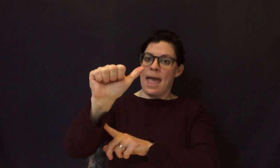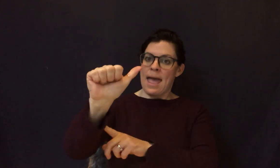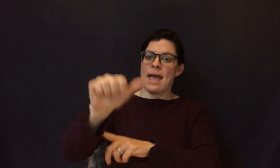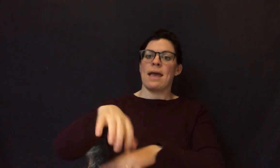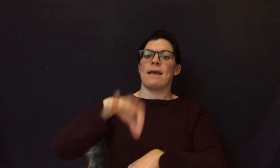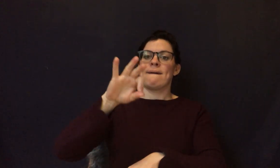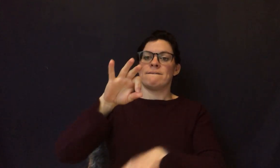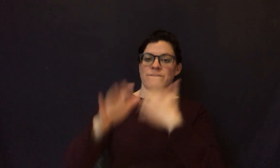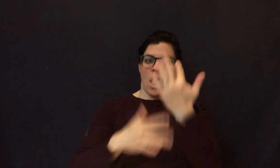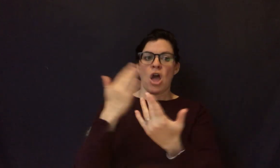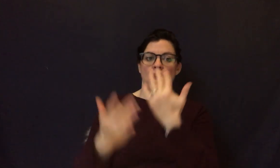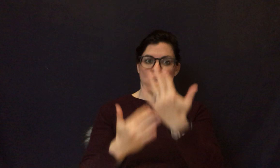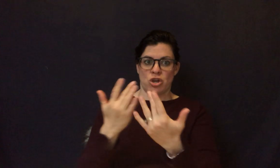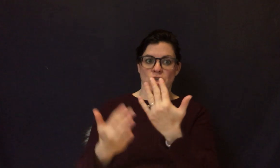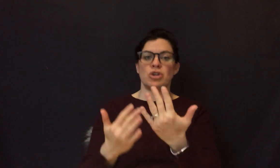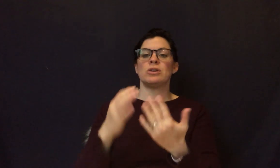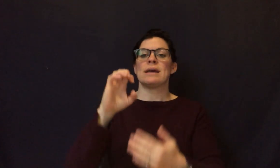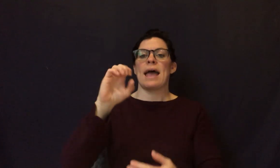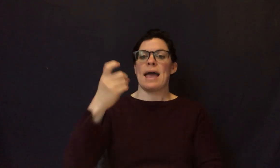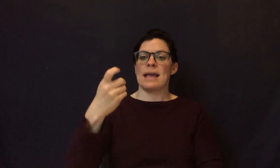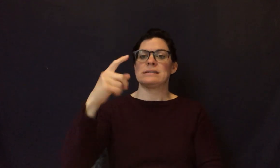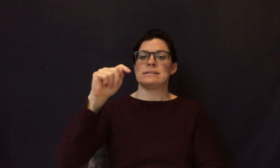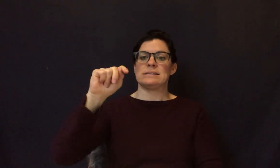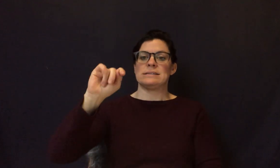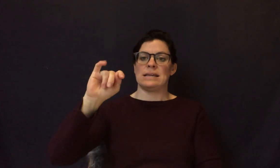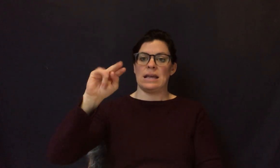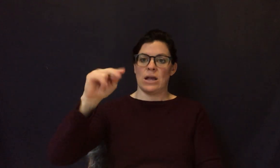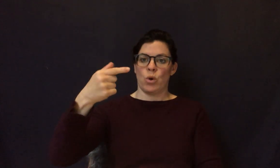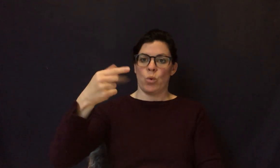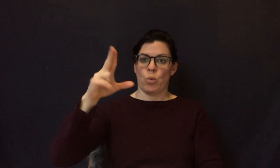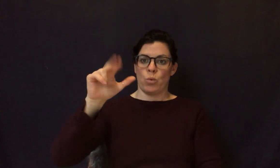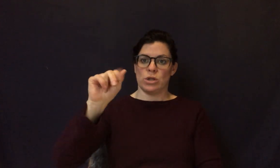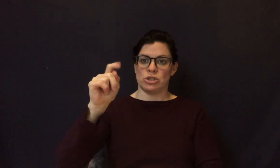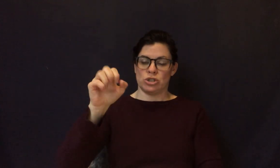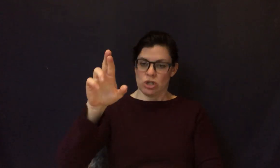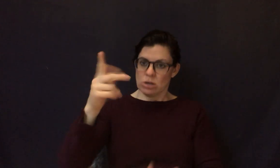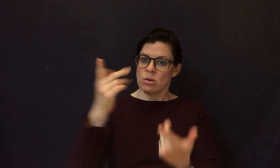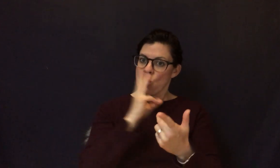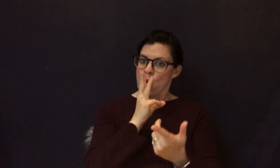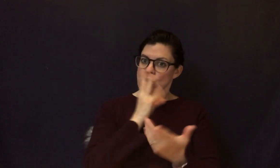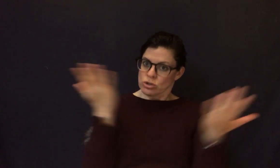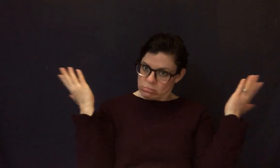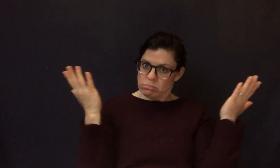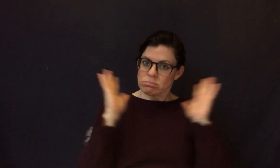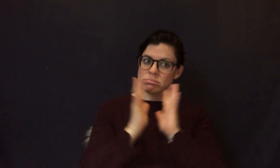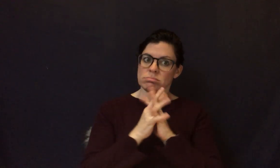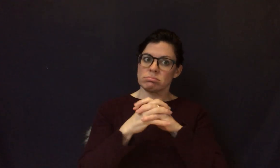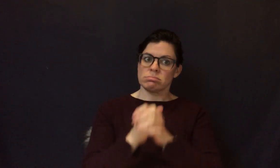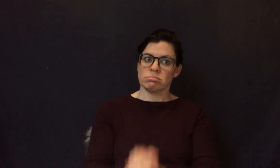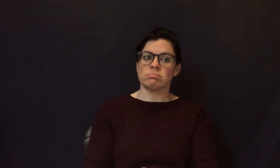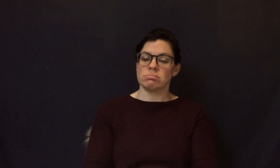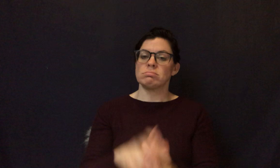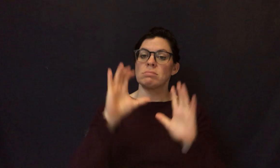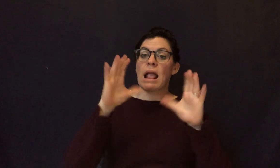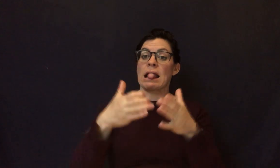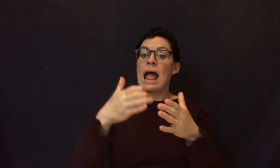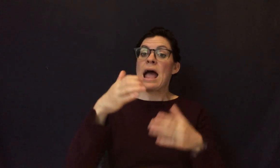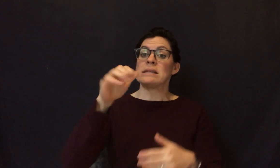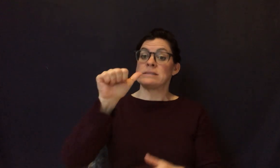or we have a hose down on our utility tub. Okay, somewhere in our house we have water. So we all have the means of putting out